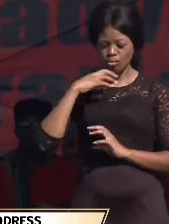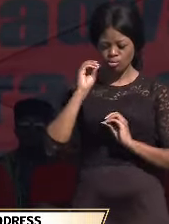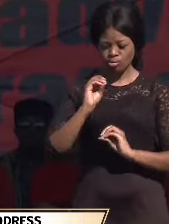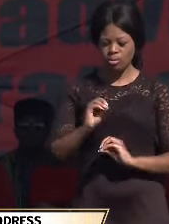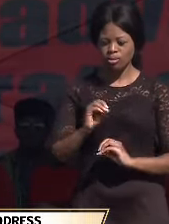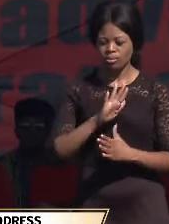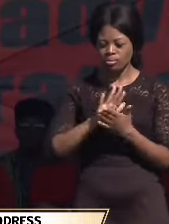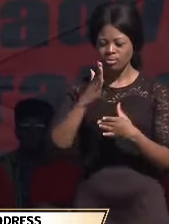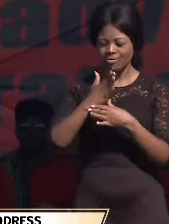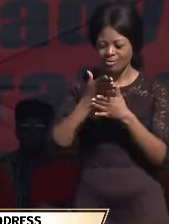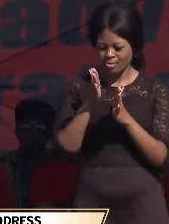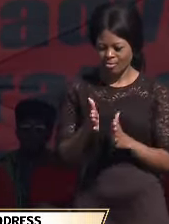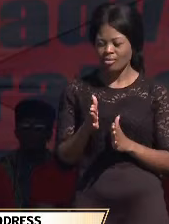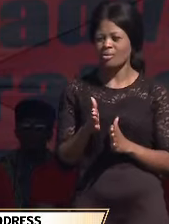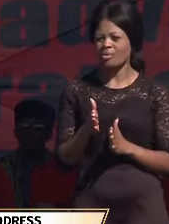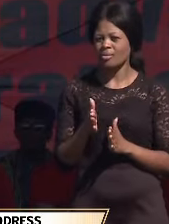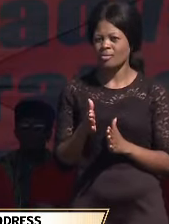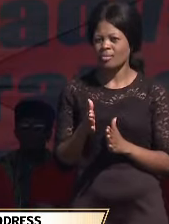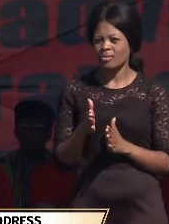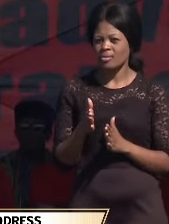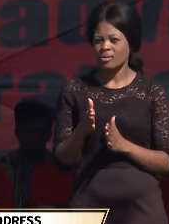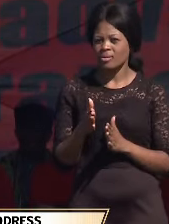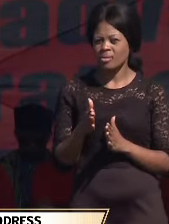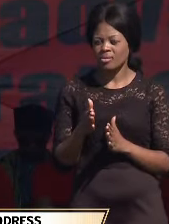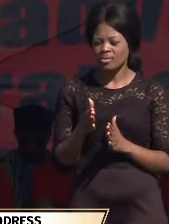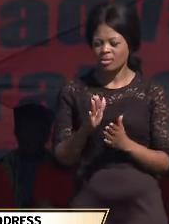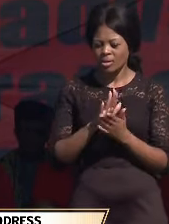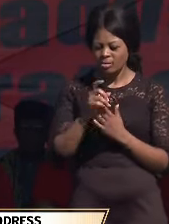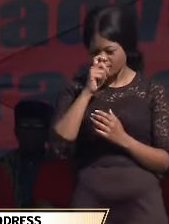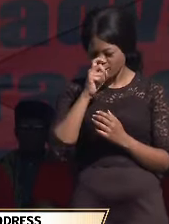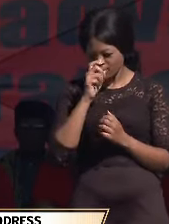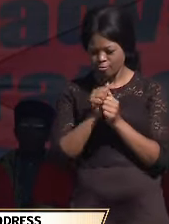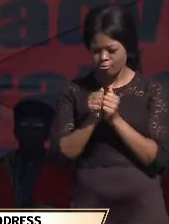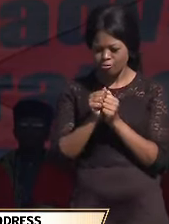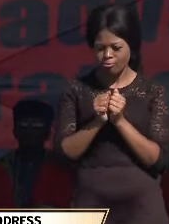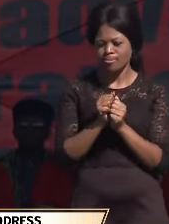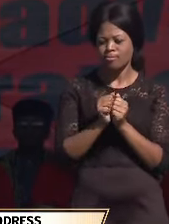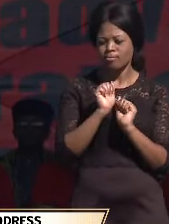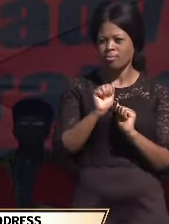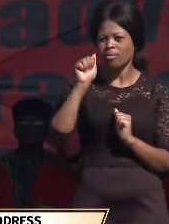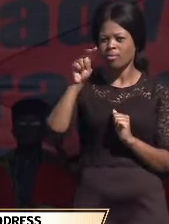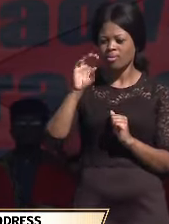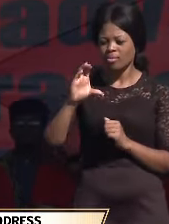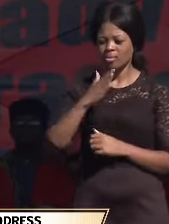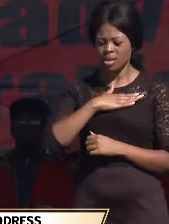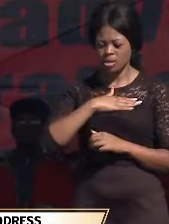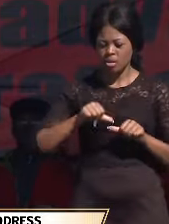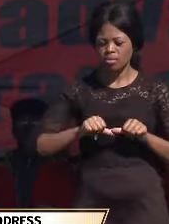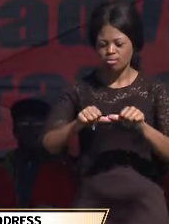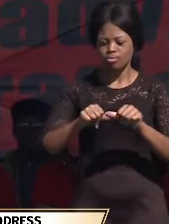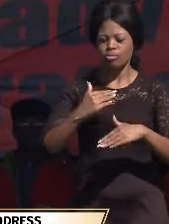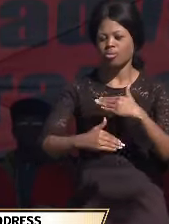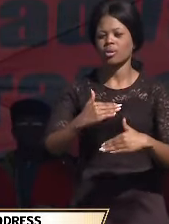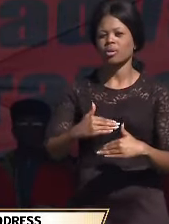samagomanisi nabasebenzi nalabo bafowethu nodadewethu abakakhongolose abathanda inqubekela